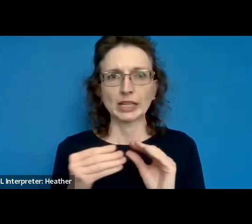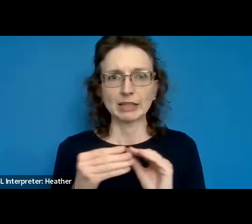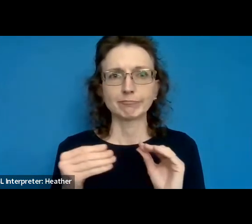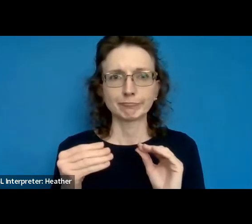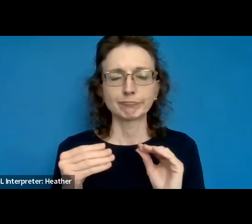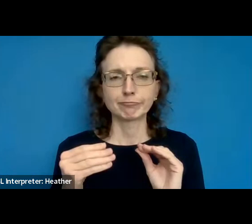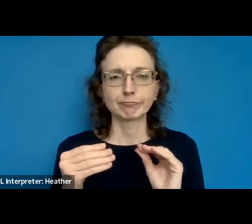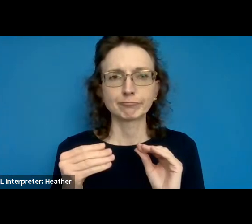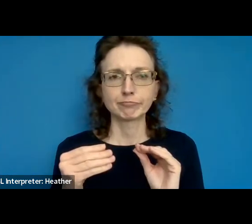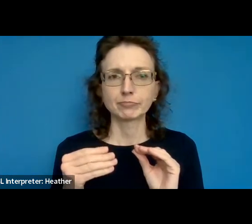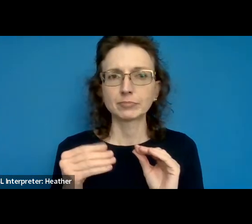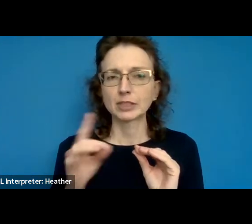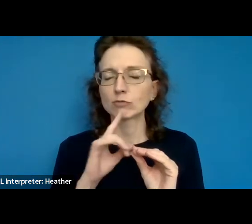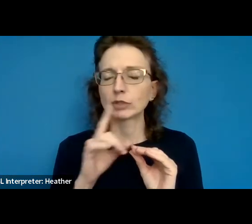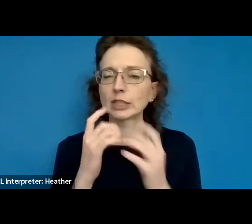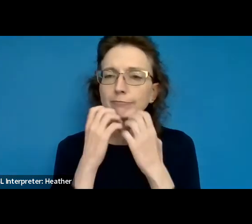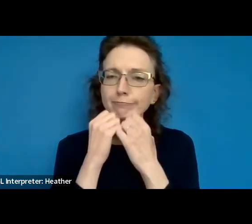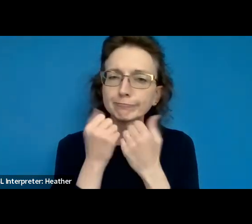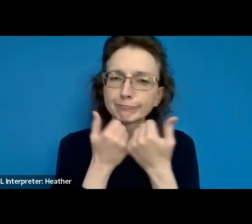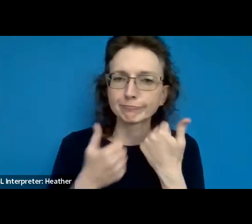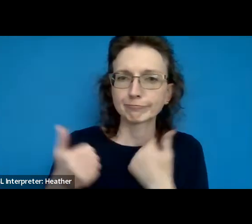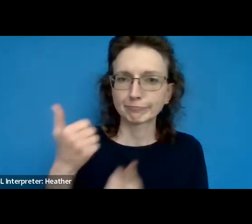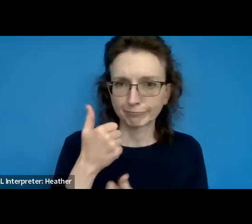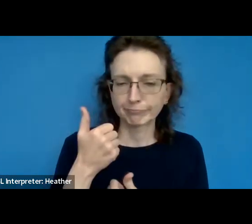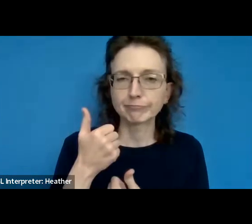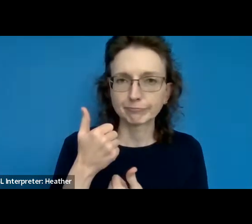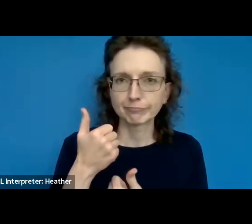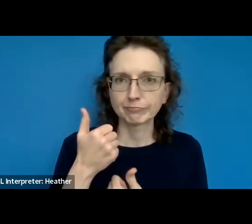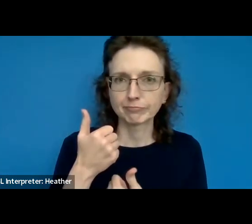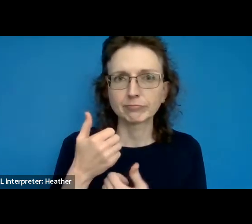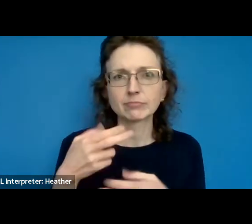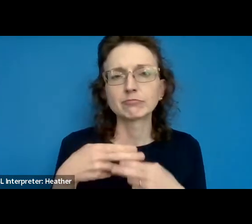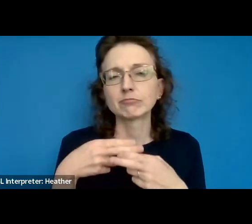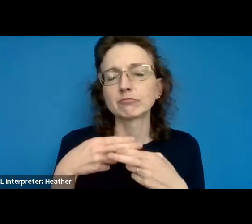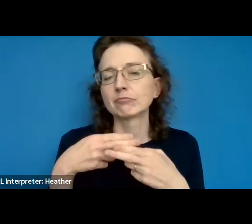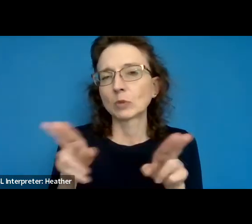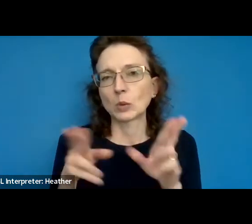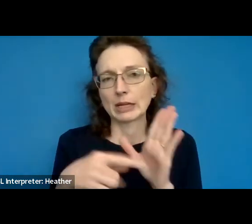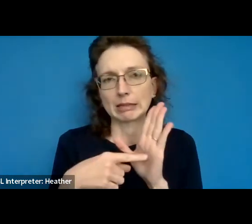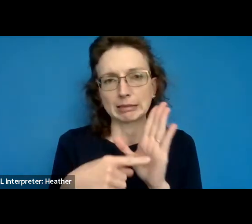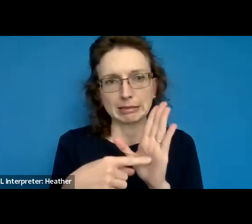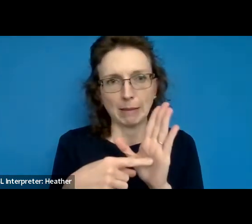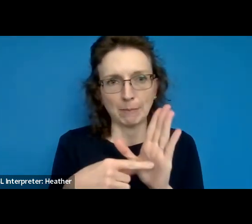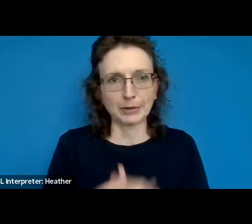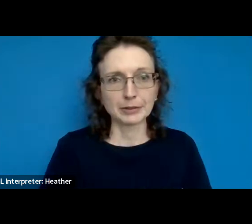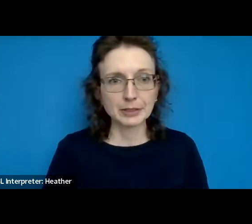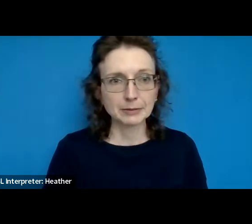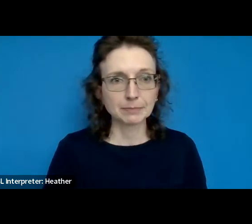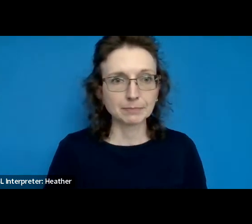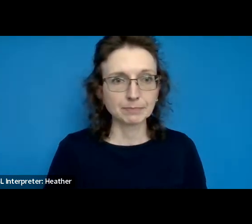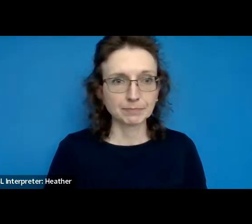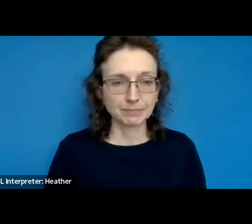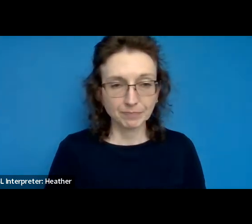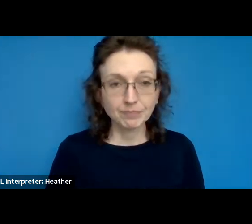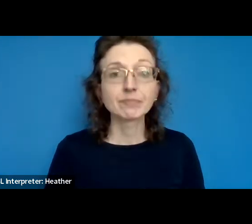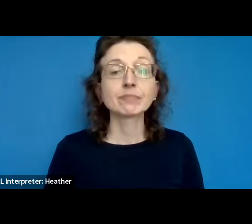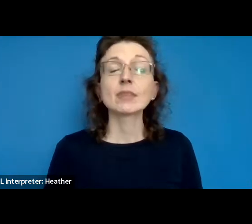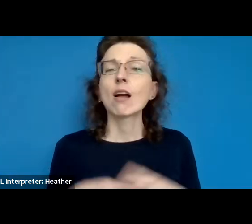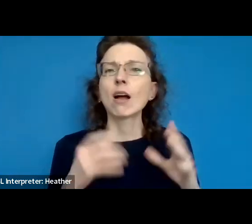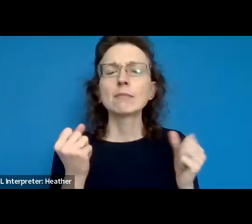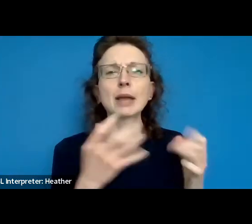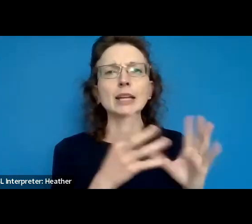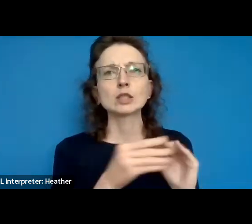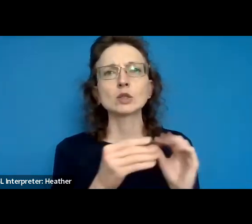that is very important. So I'll just give you a quick example. There's a lot of stories about someone went to